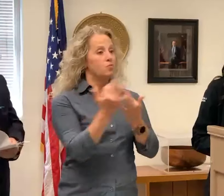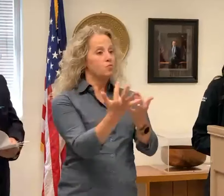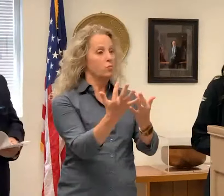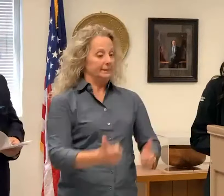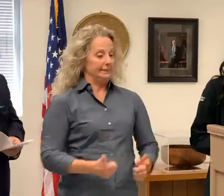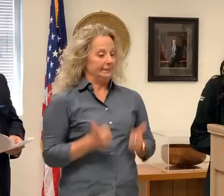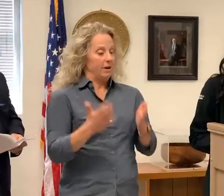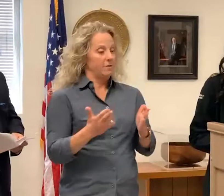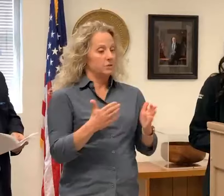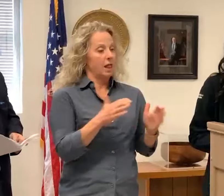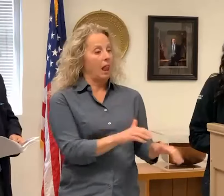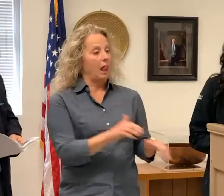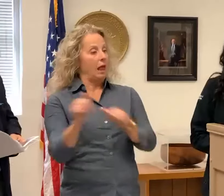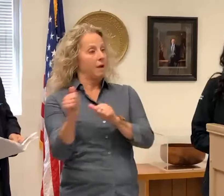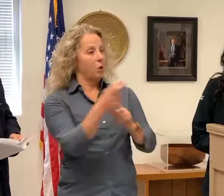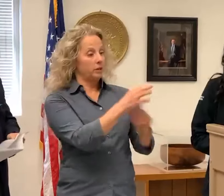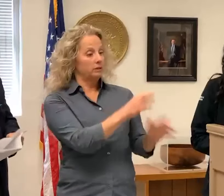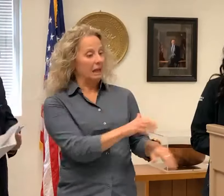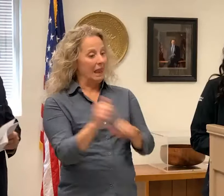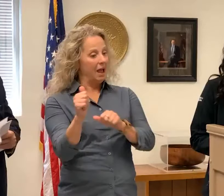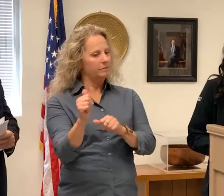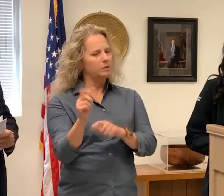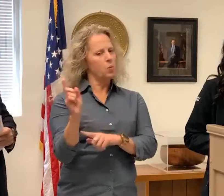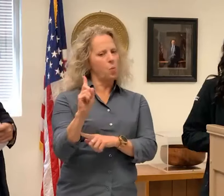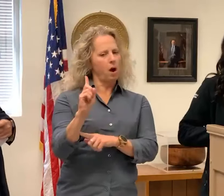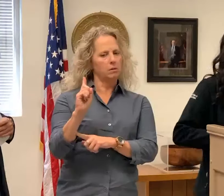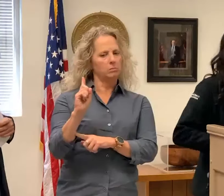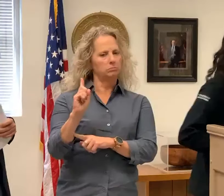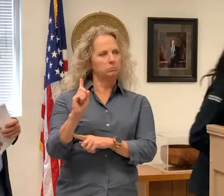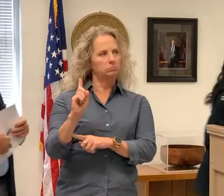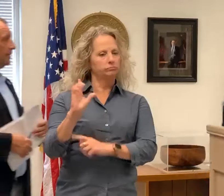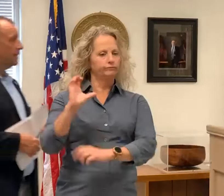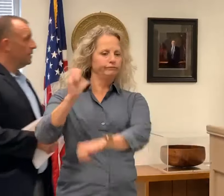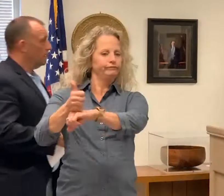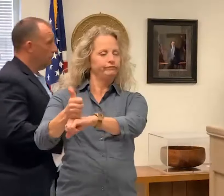wildfire survivors have left hotels, and might we know where they have gone?